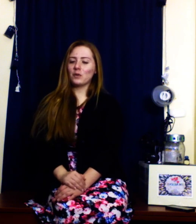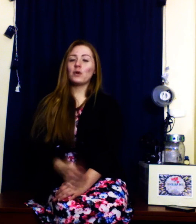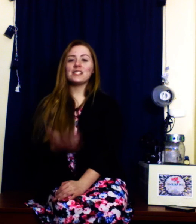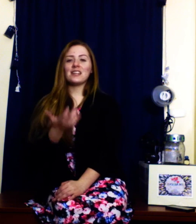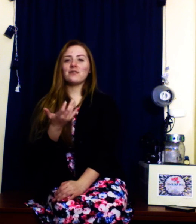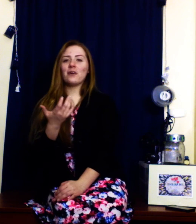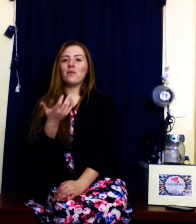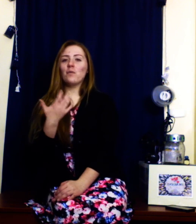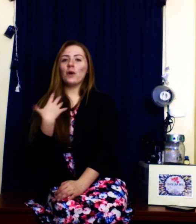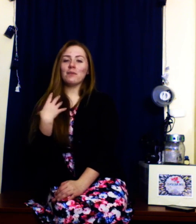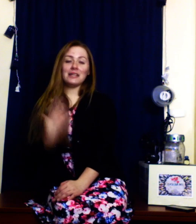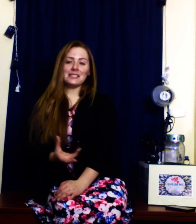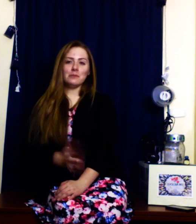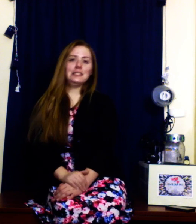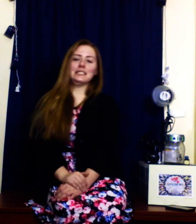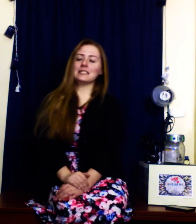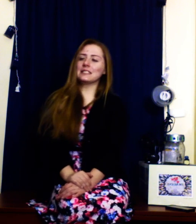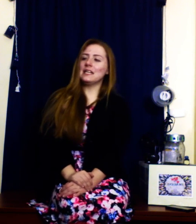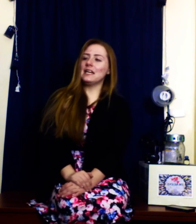request that from one of my siblings.